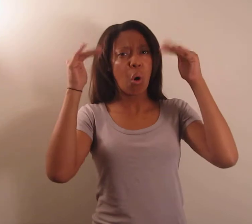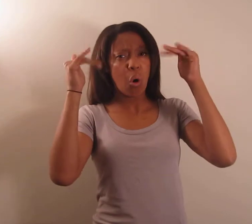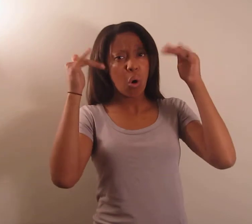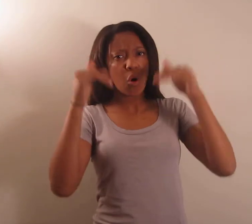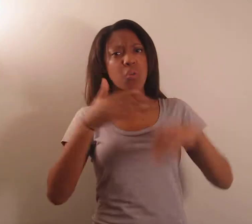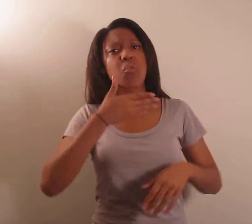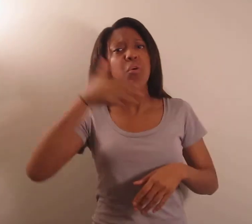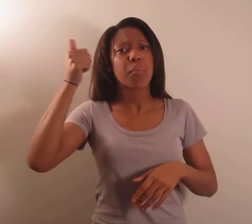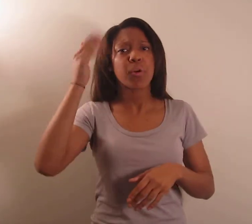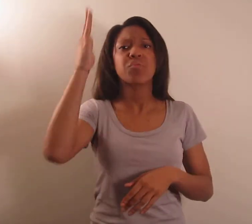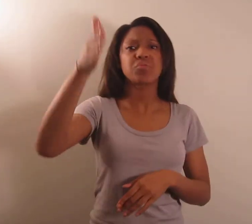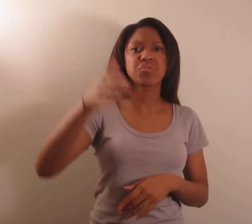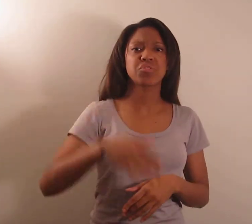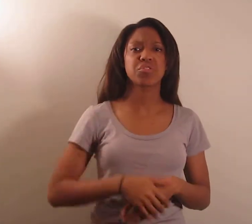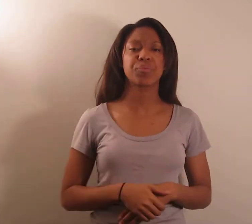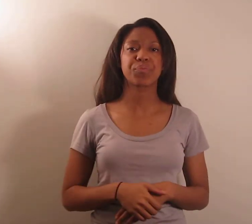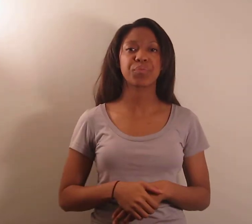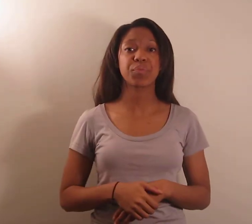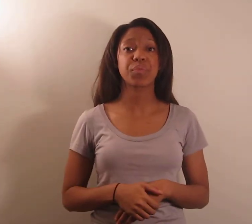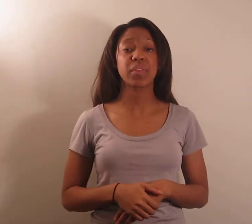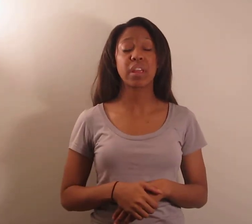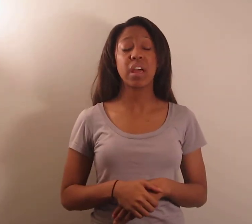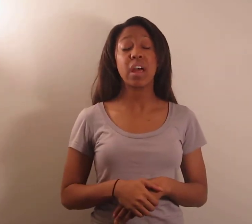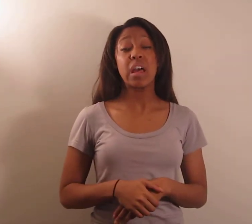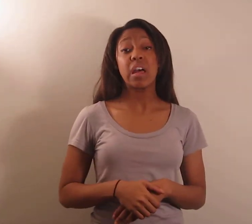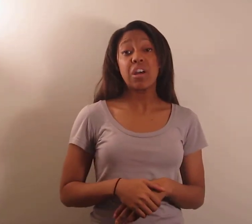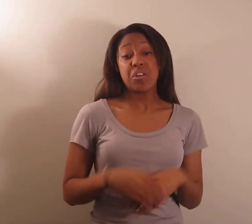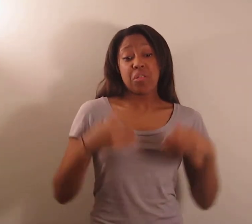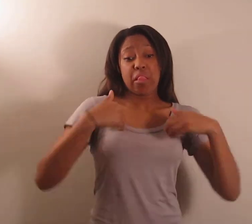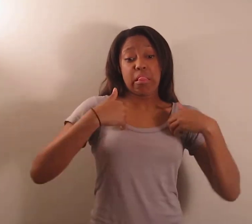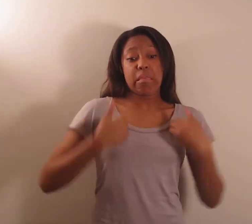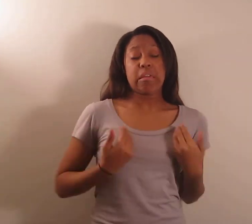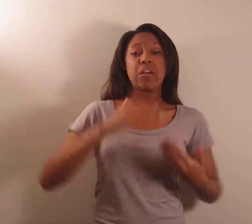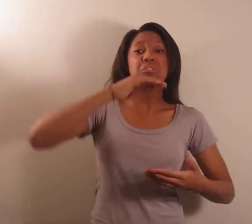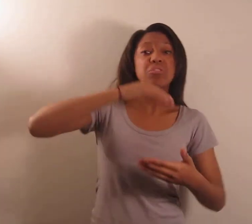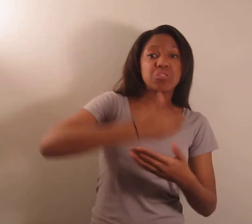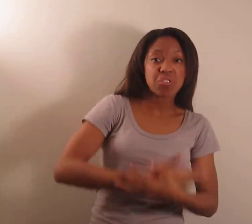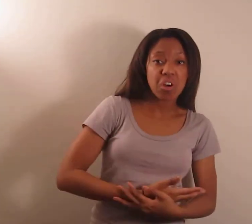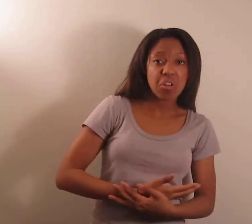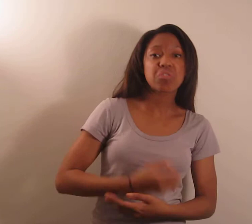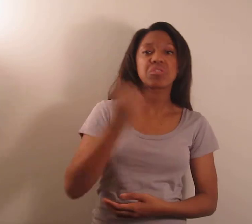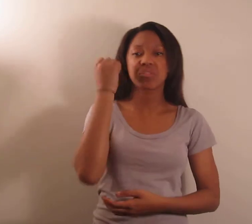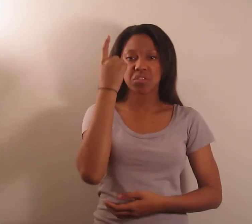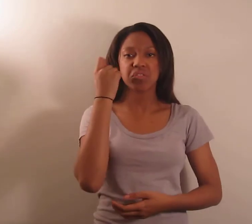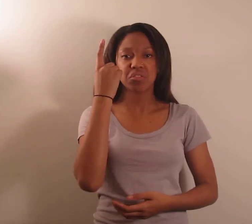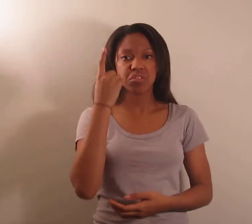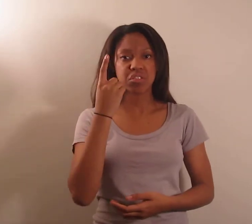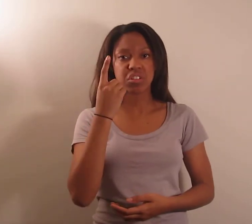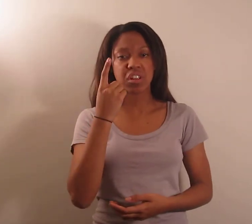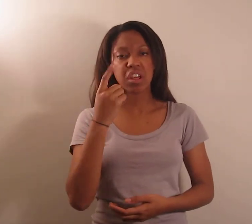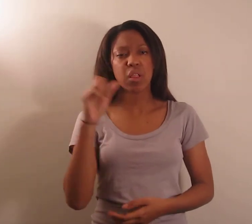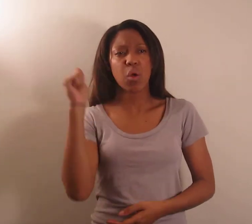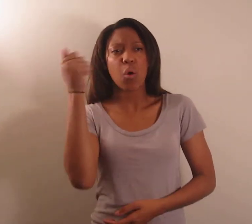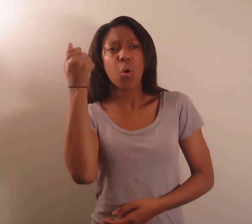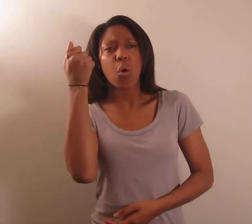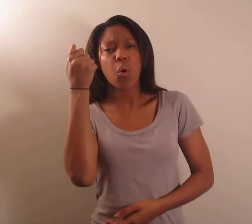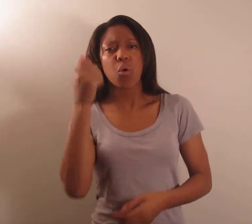But even the youngest daughters had come to understand that their precarious hold on the American dream depended on their willingness to